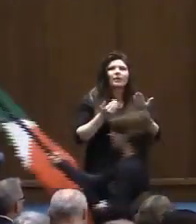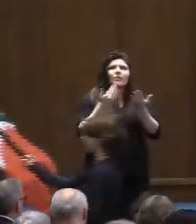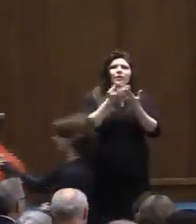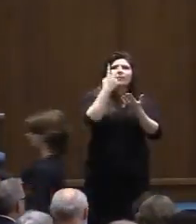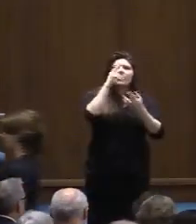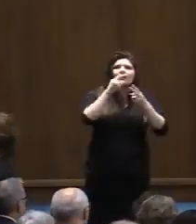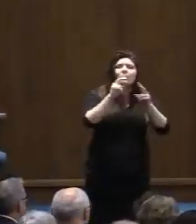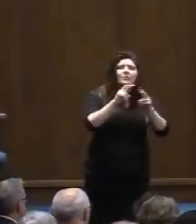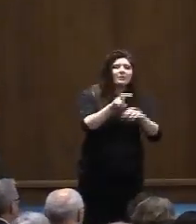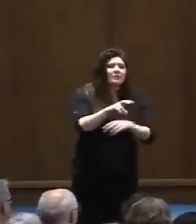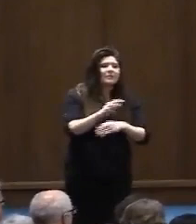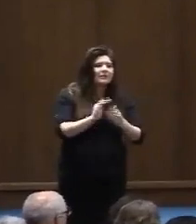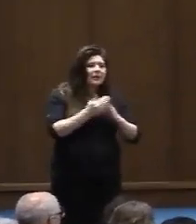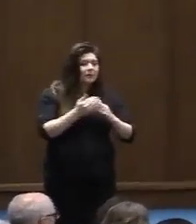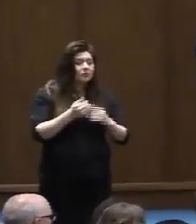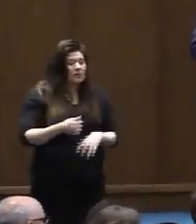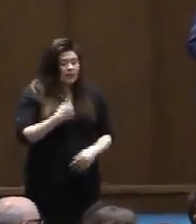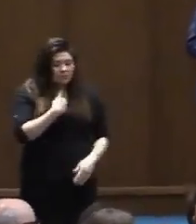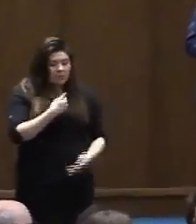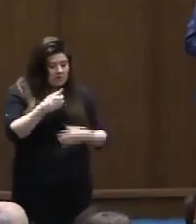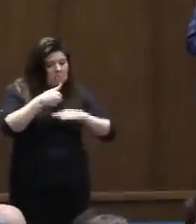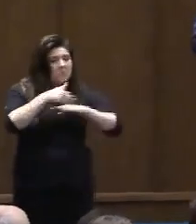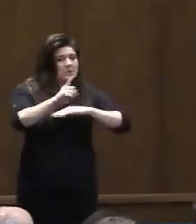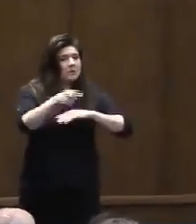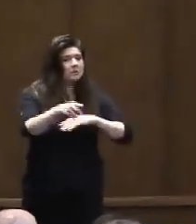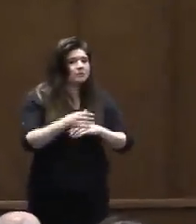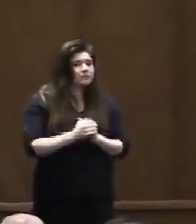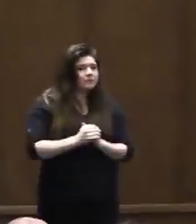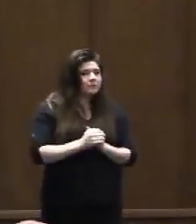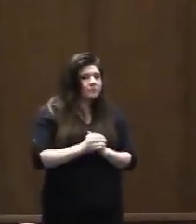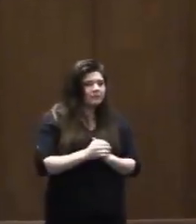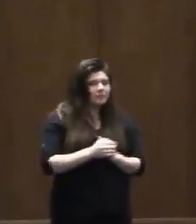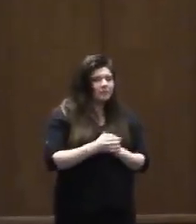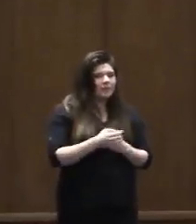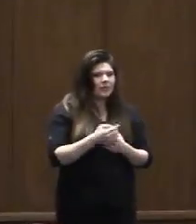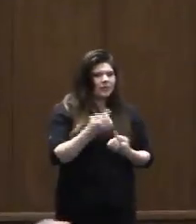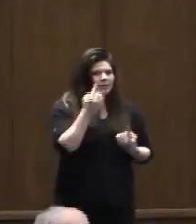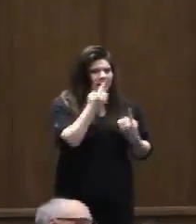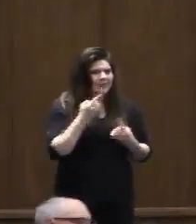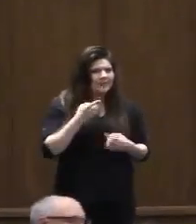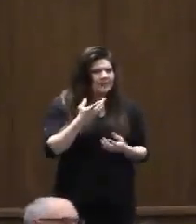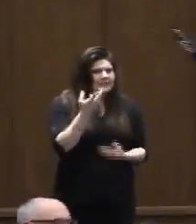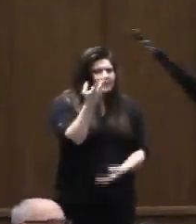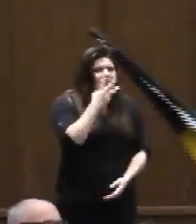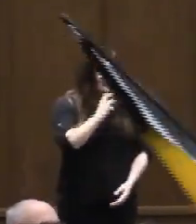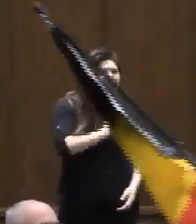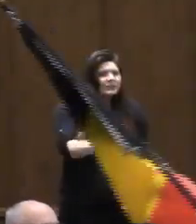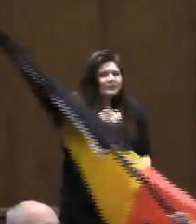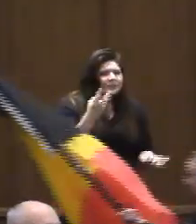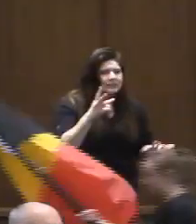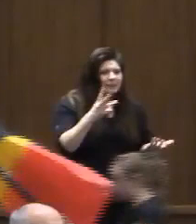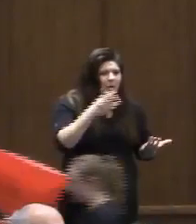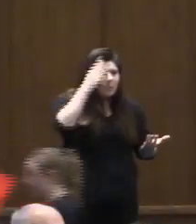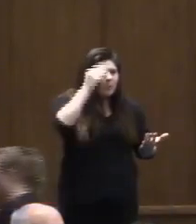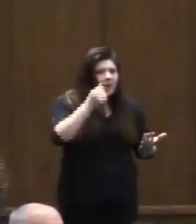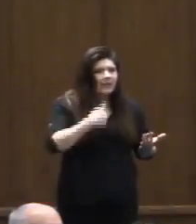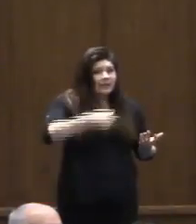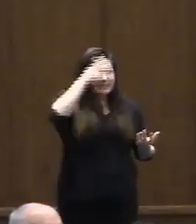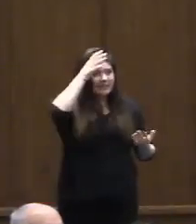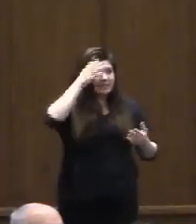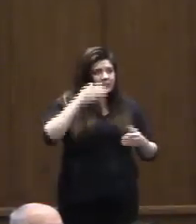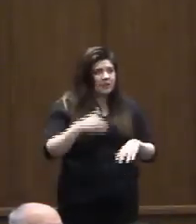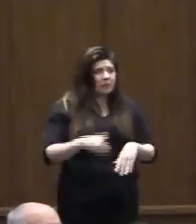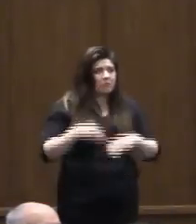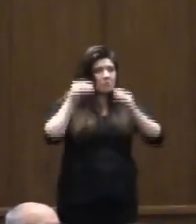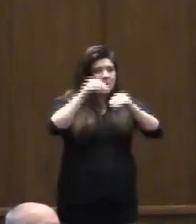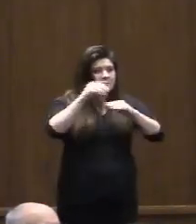And he said, well, I'll just send him. And I'm thinking, he's a 16-year-old boy, and this dad's just going to put him on a